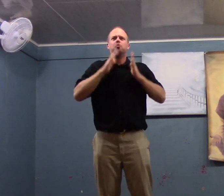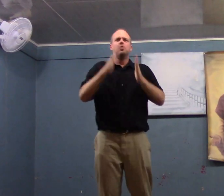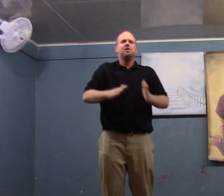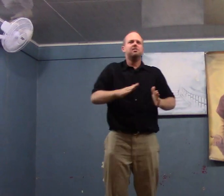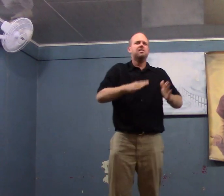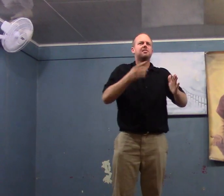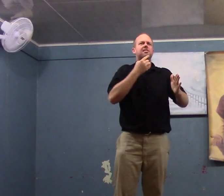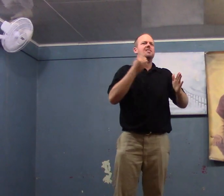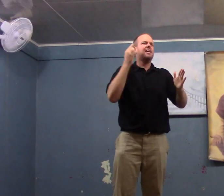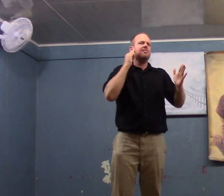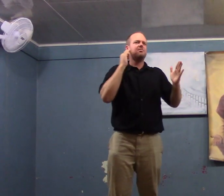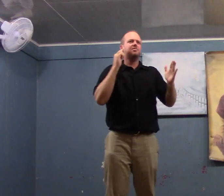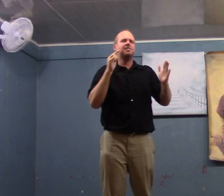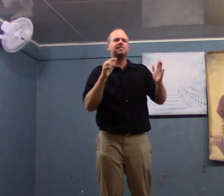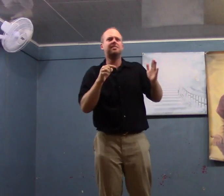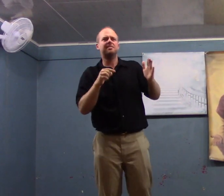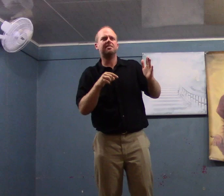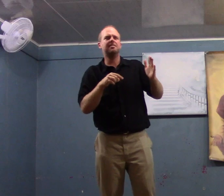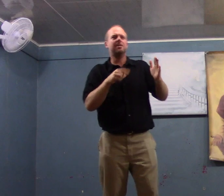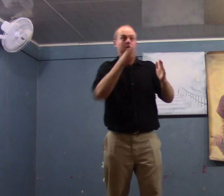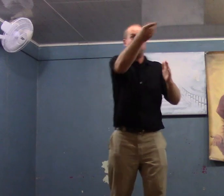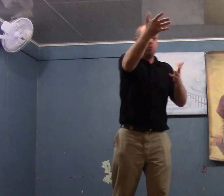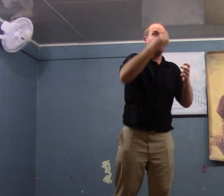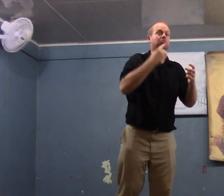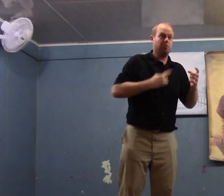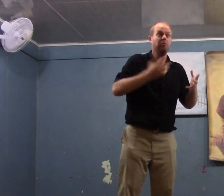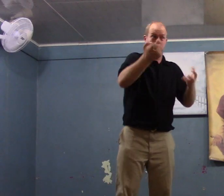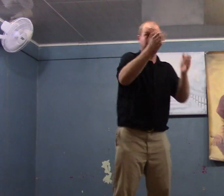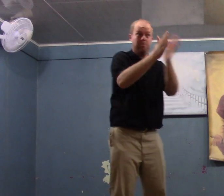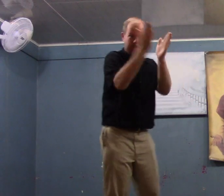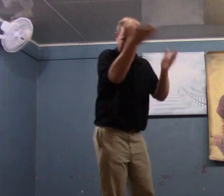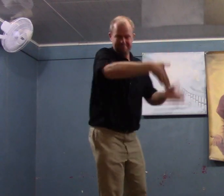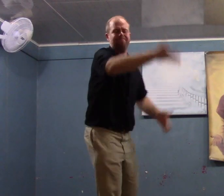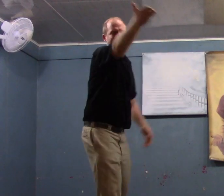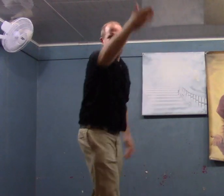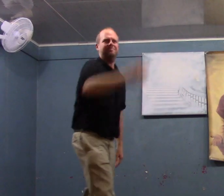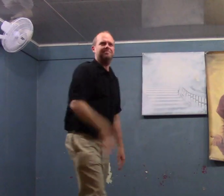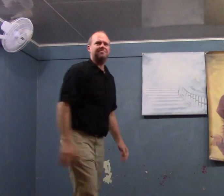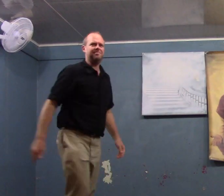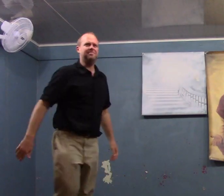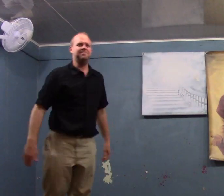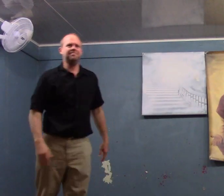Praying Taylor with unready. Anyone that hasn't prayed yet here for the deaf? Maitre, you want to pray?